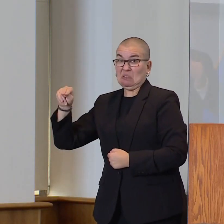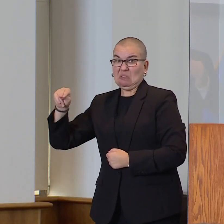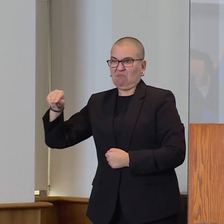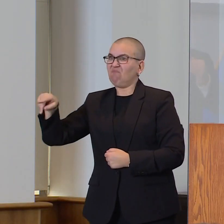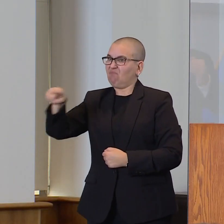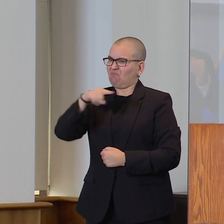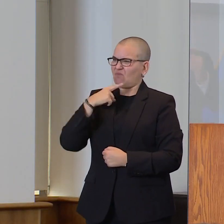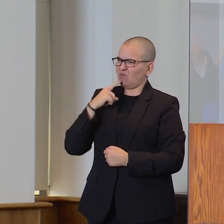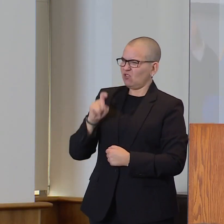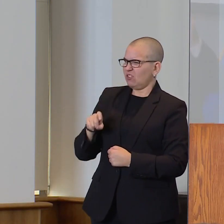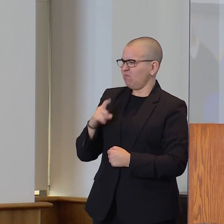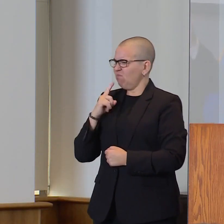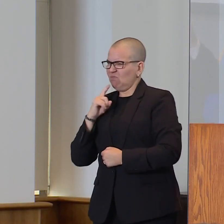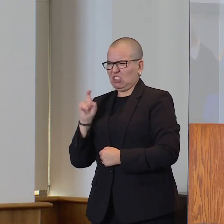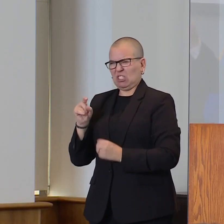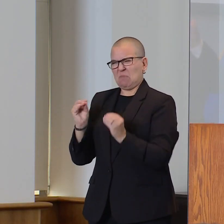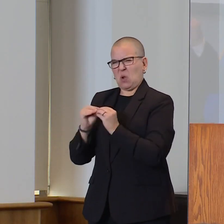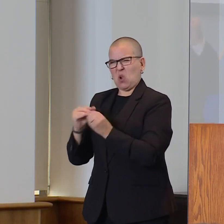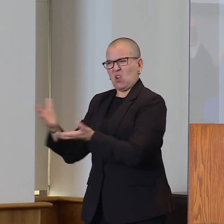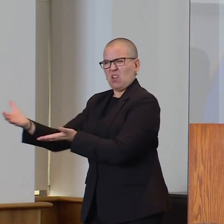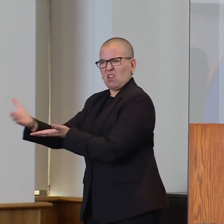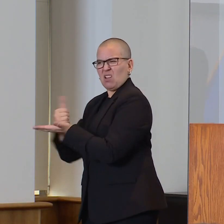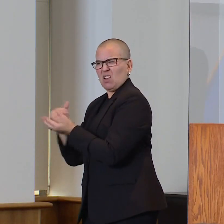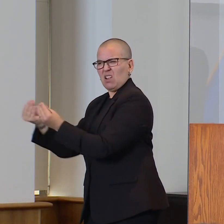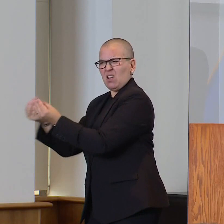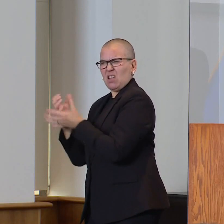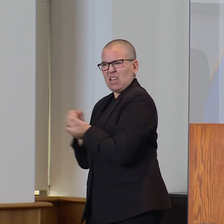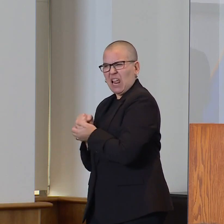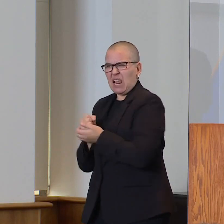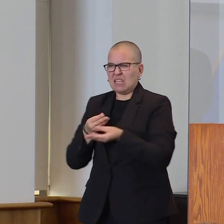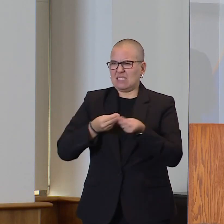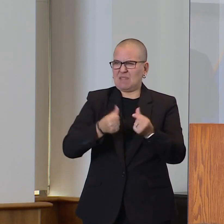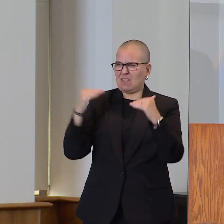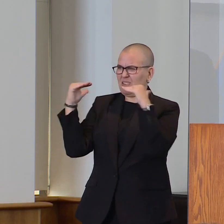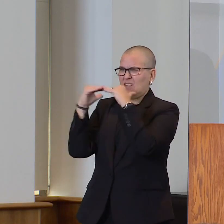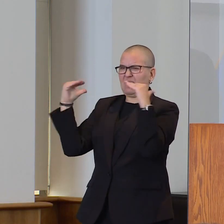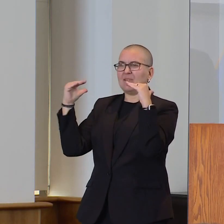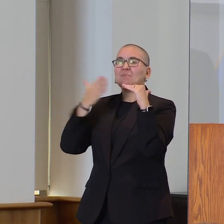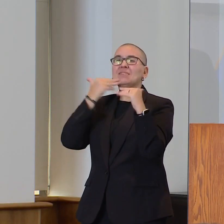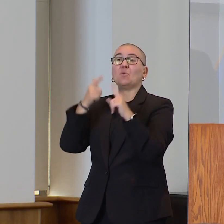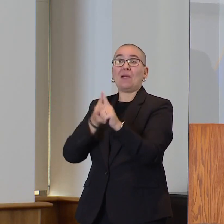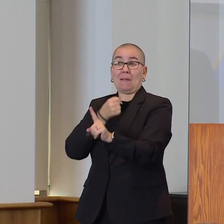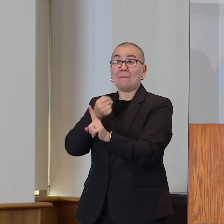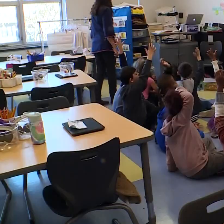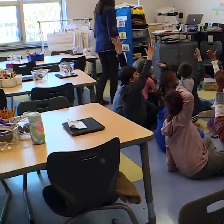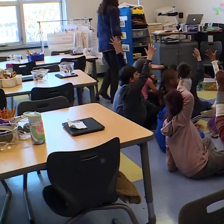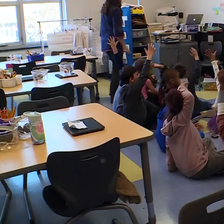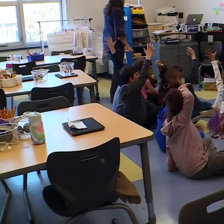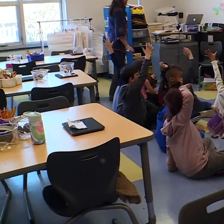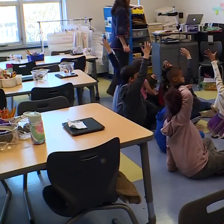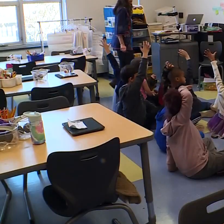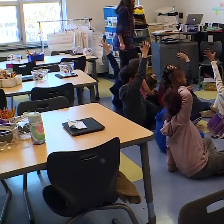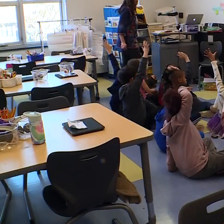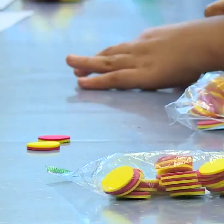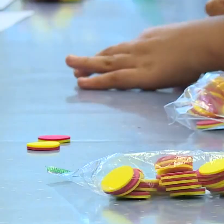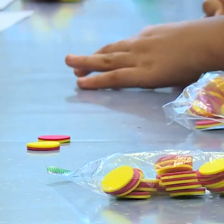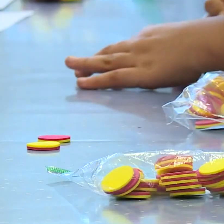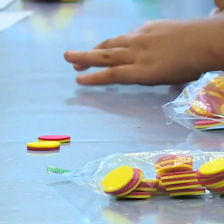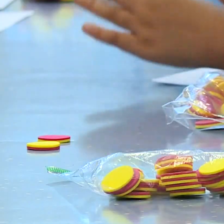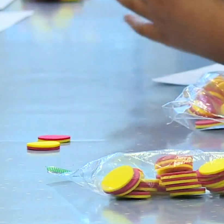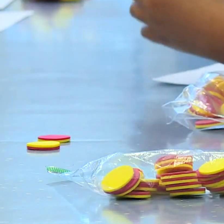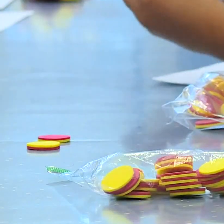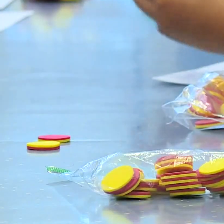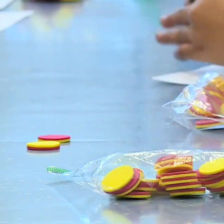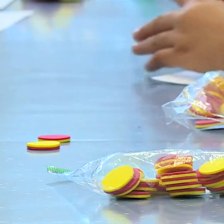revenues with spending to have the best impact that we can measure and get results for Minnesotans. The governor wants more money for